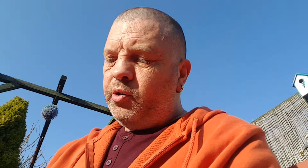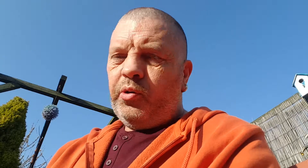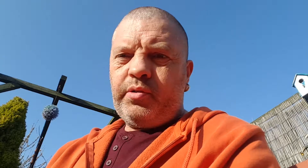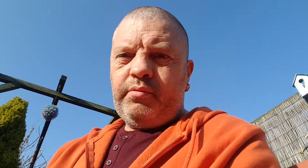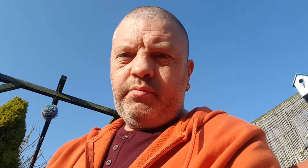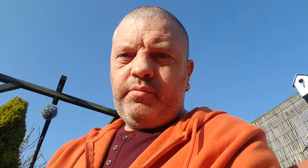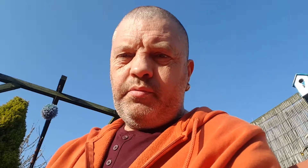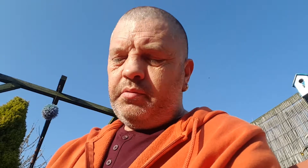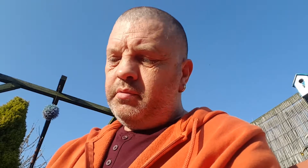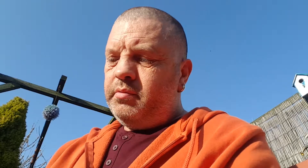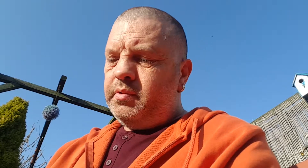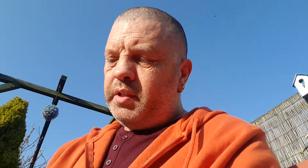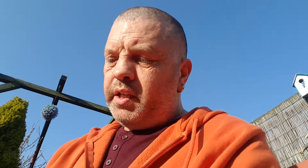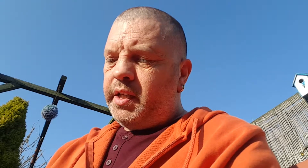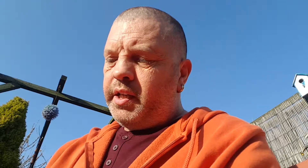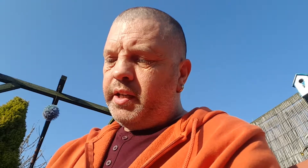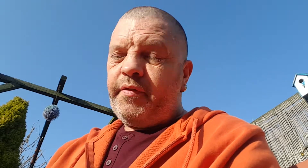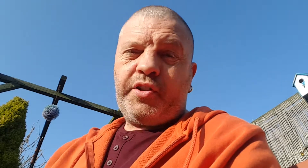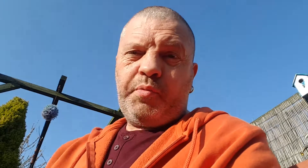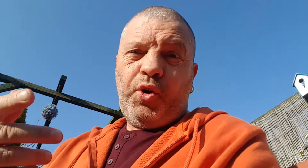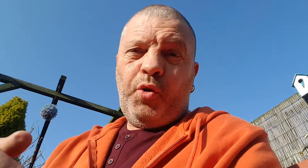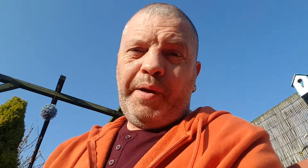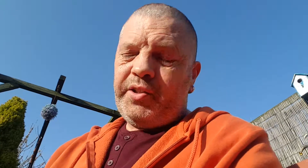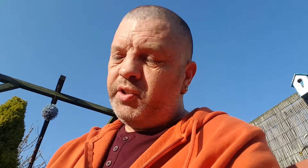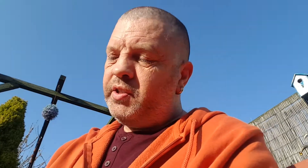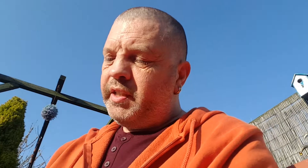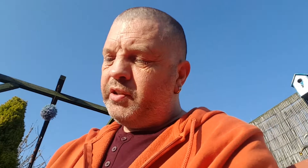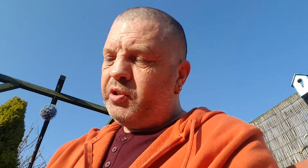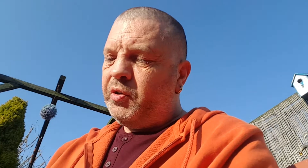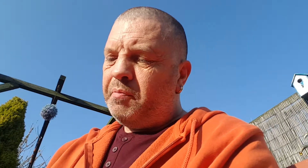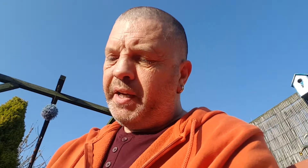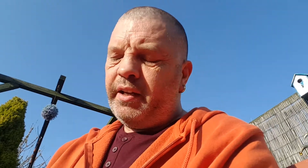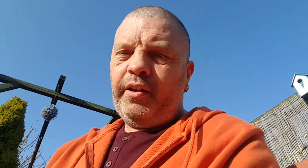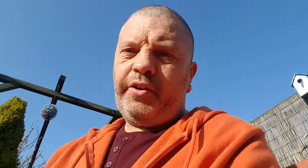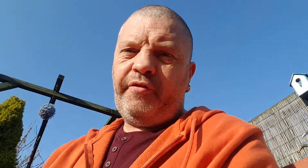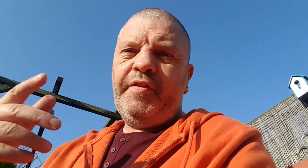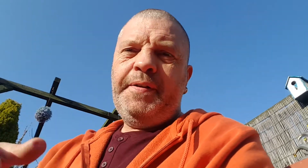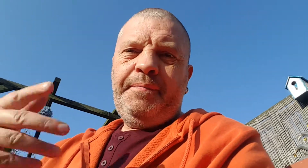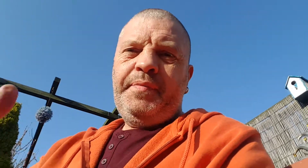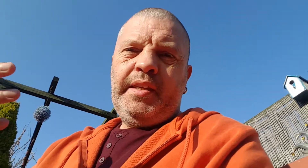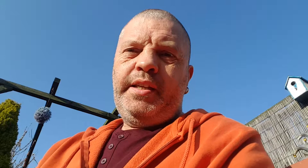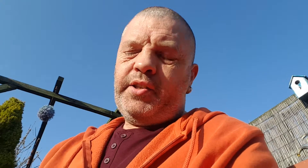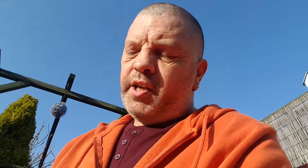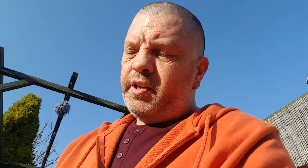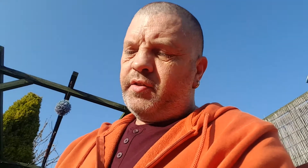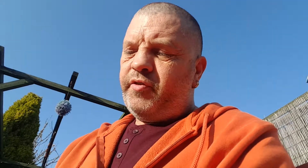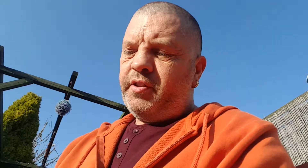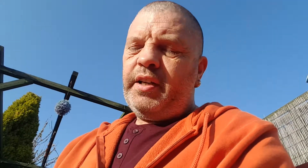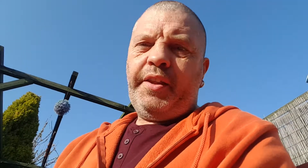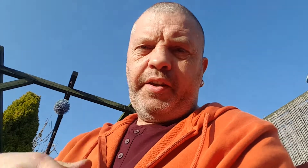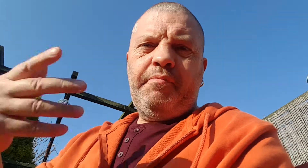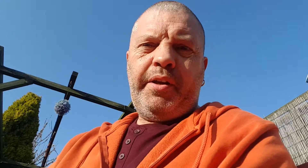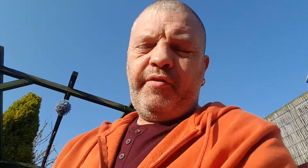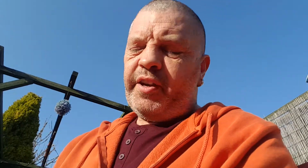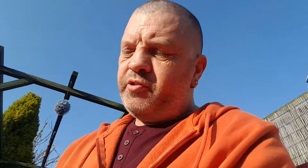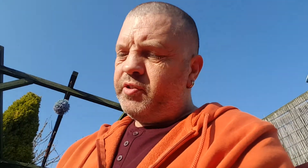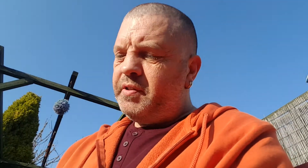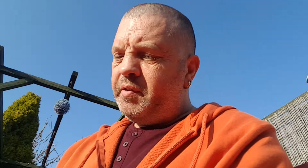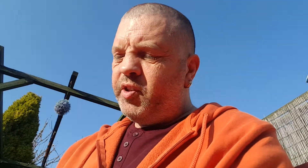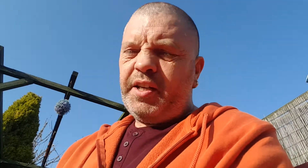Court. I've had some Court basses, and Court make a lot of guitars for other manufacturers. I think they